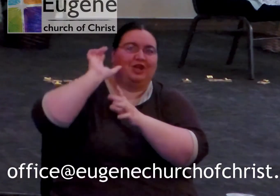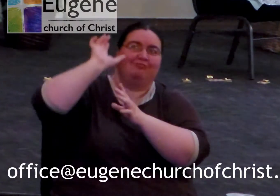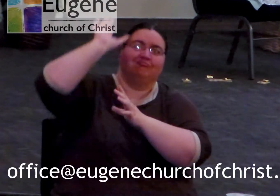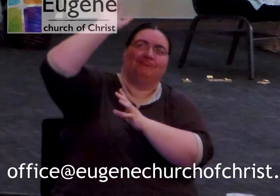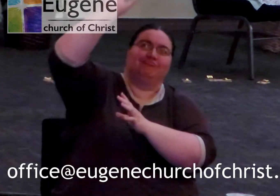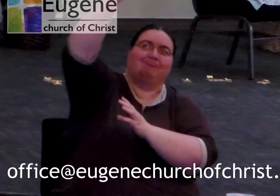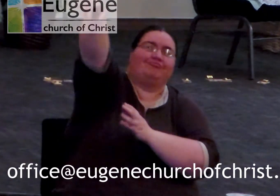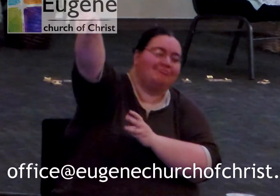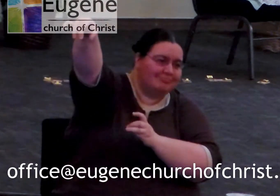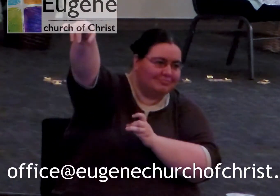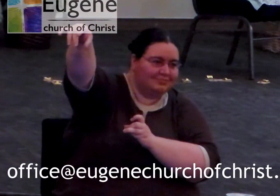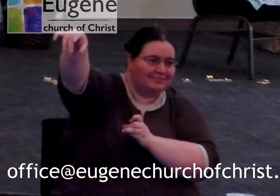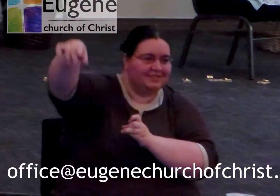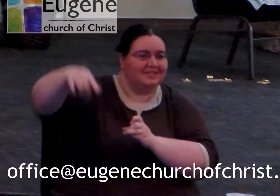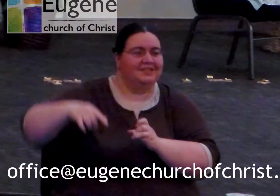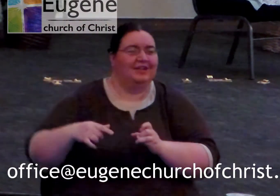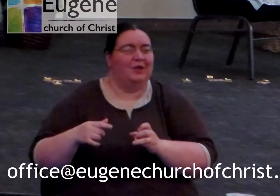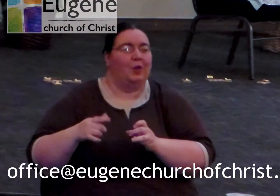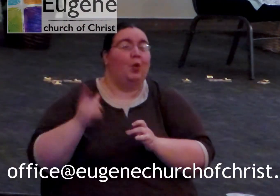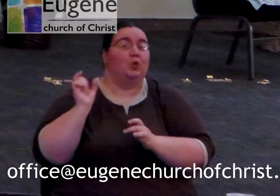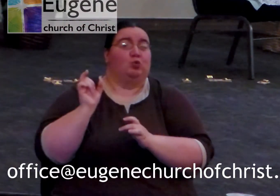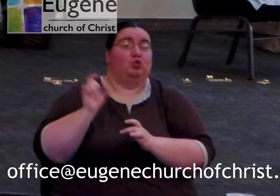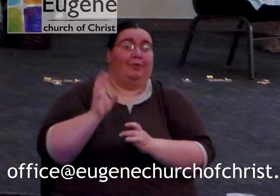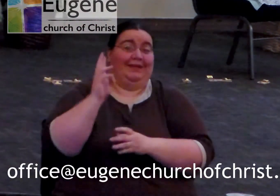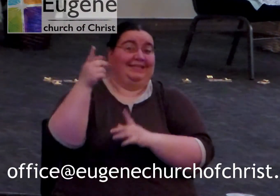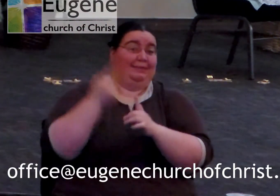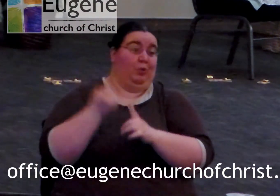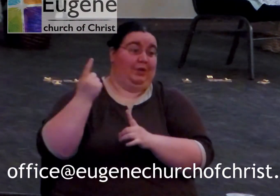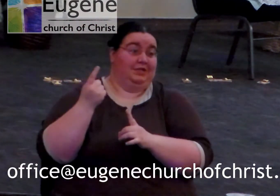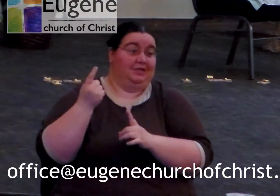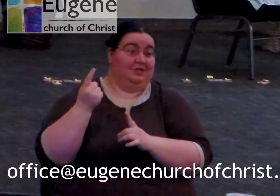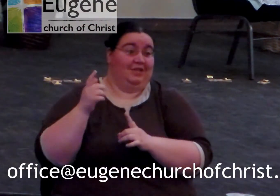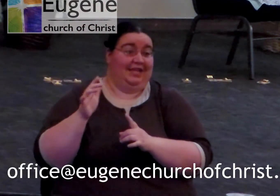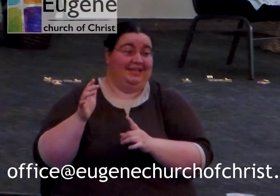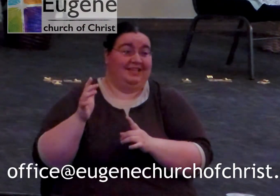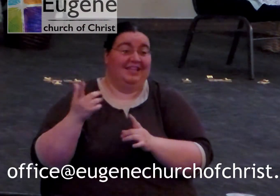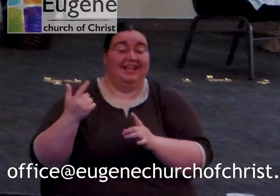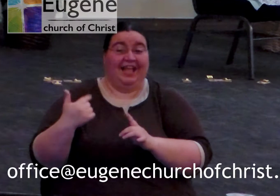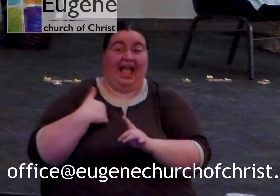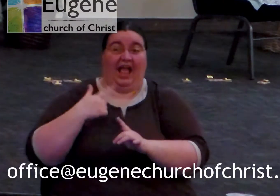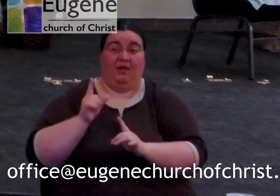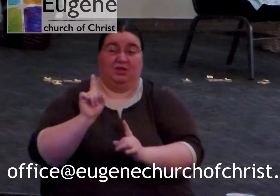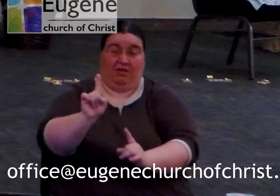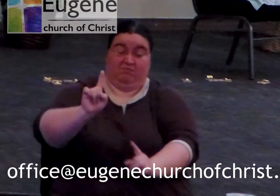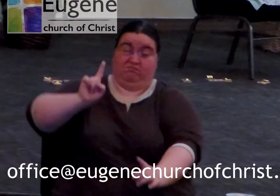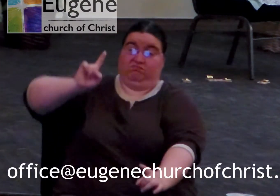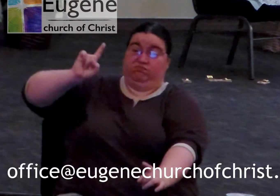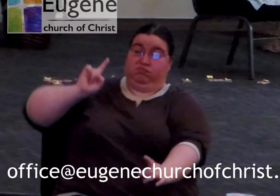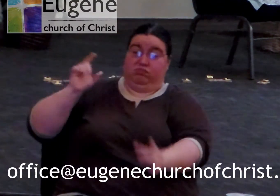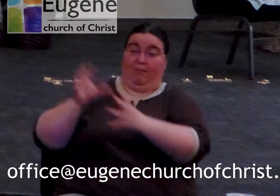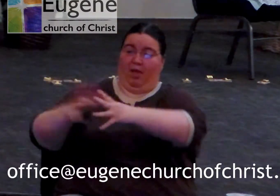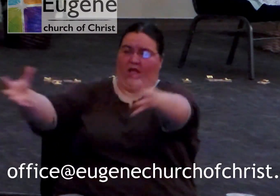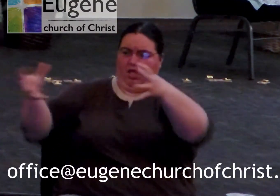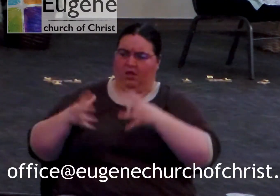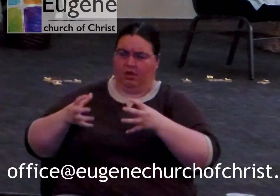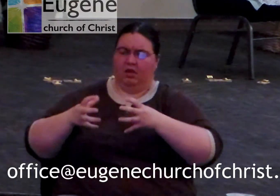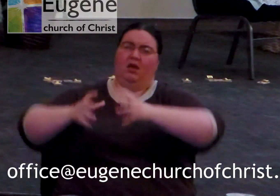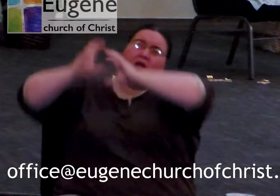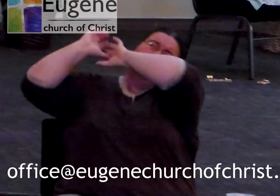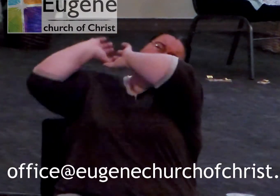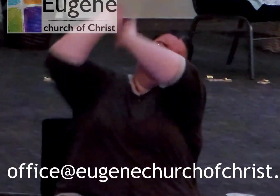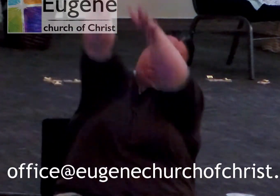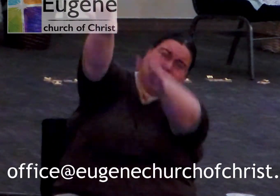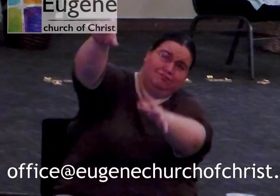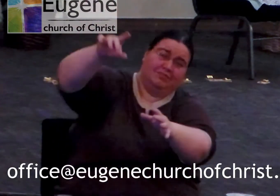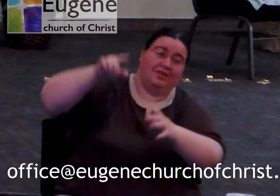this ball, it was practically in the parking lot. I mean, I got it, and I just was like, boom. And I watched this ball sail over